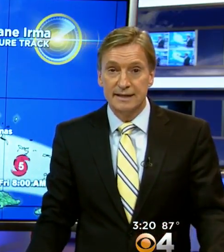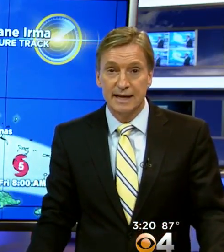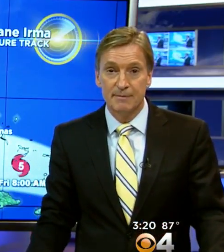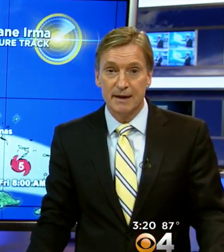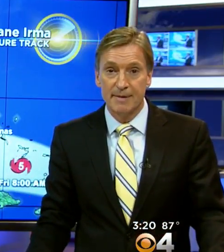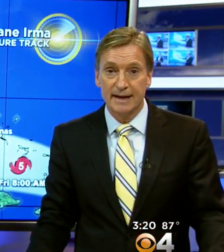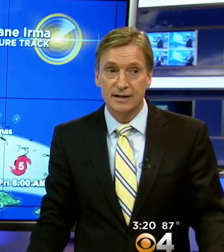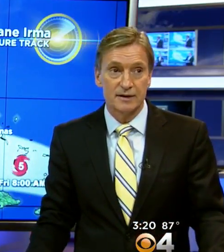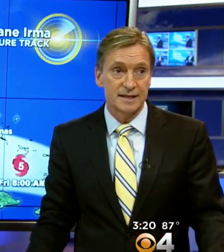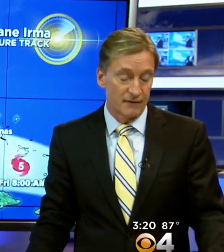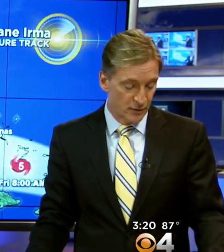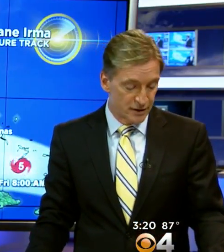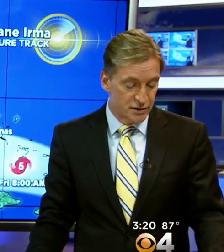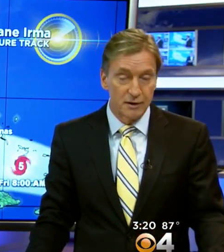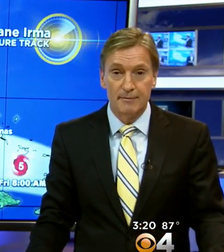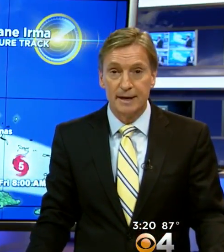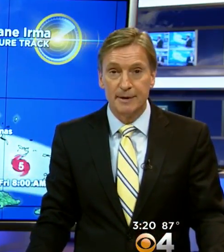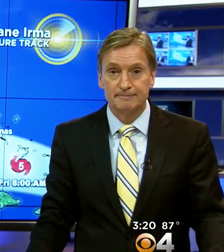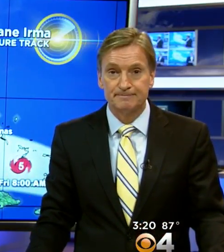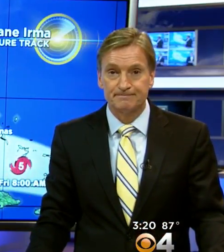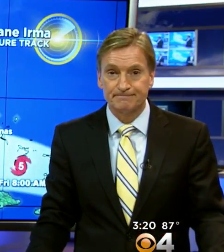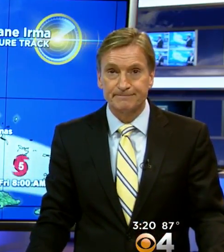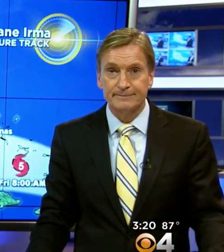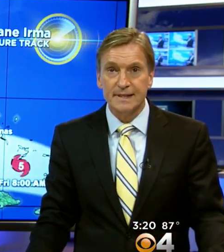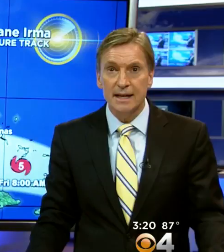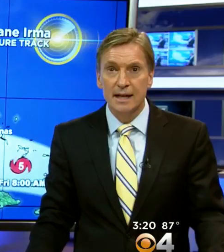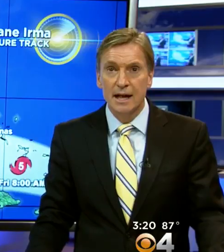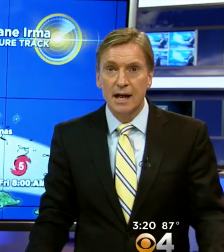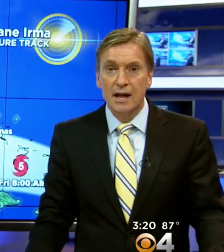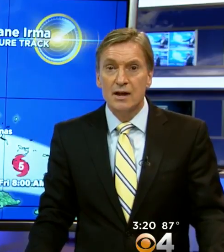coast to keep the impacts here to South Florida to a minimum.